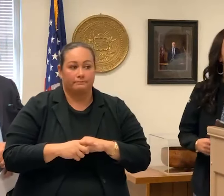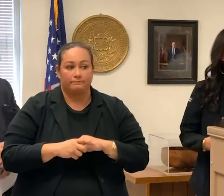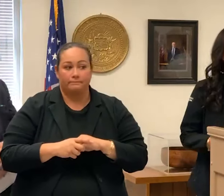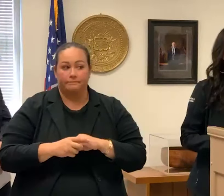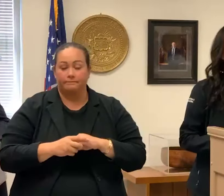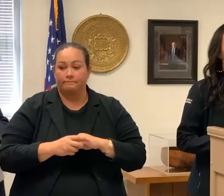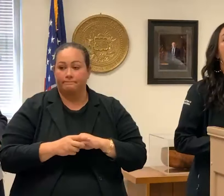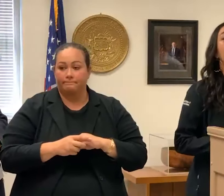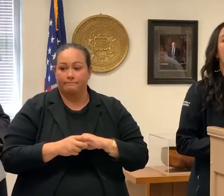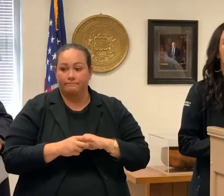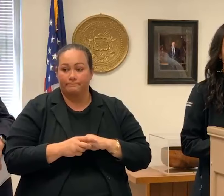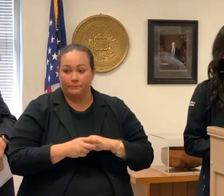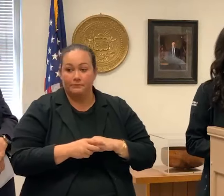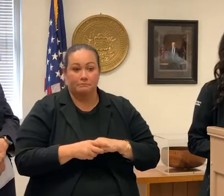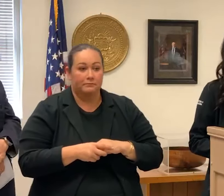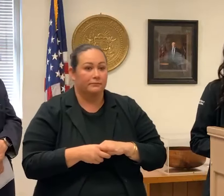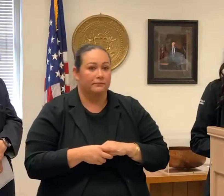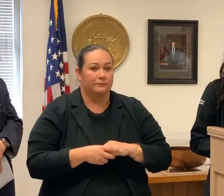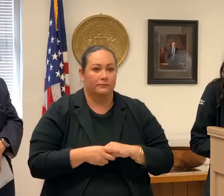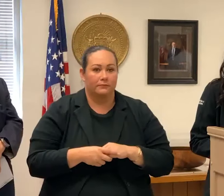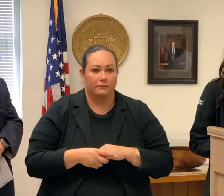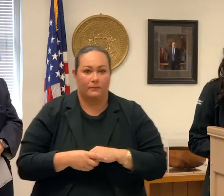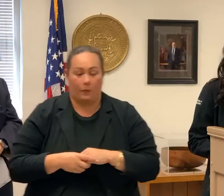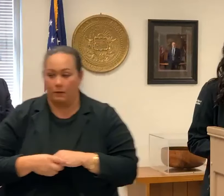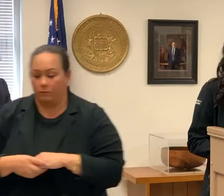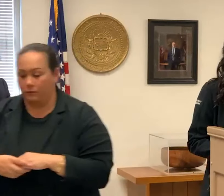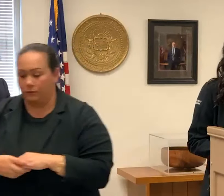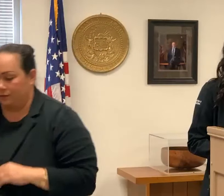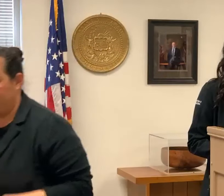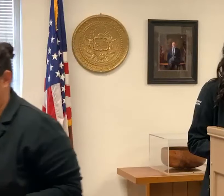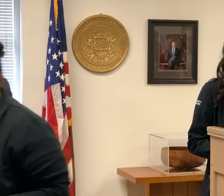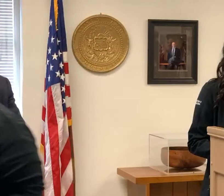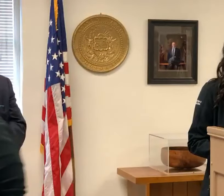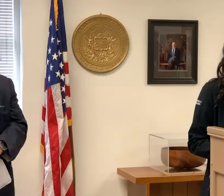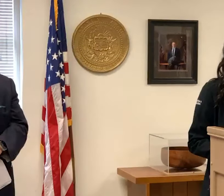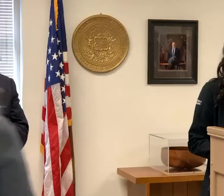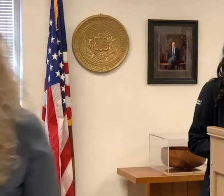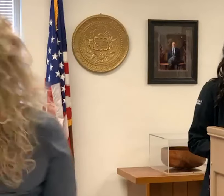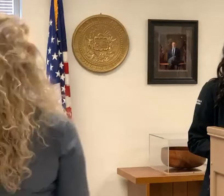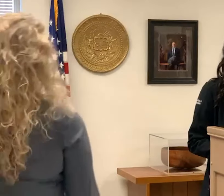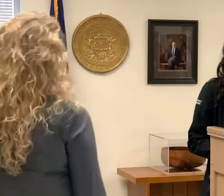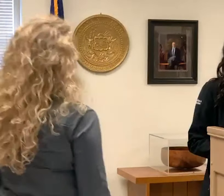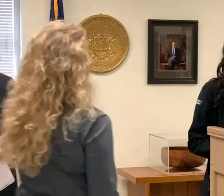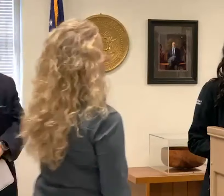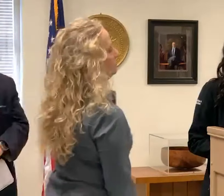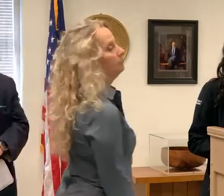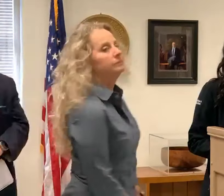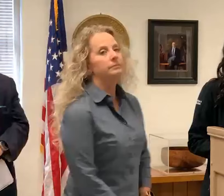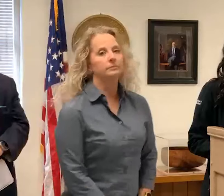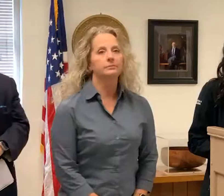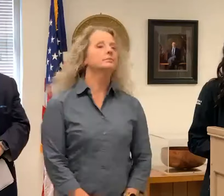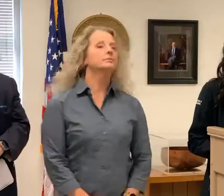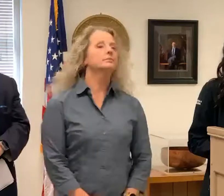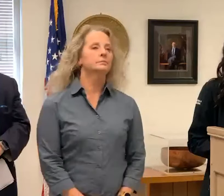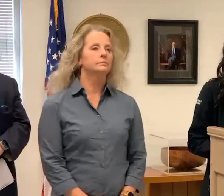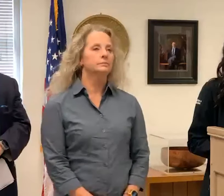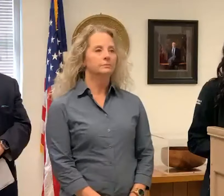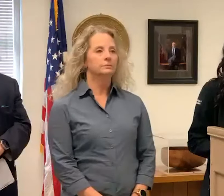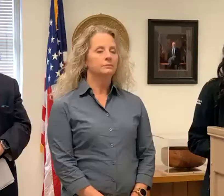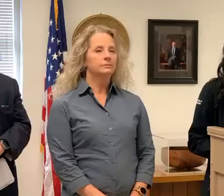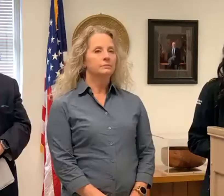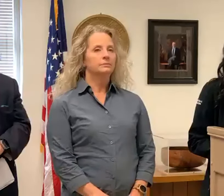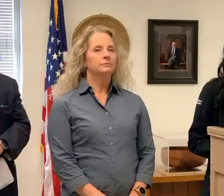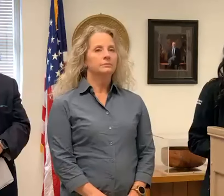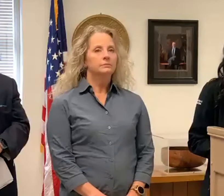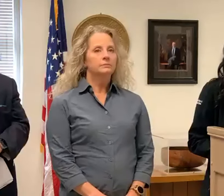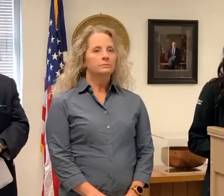Thank you, Jeff. Bryce. Yeah, I'm next. Bryce Moore with KHON2. How many wildfire survivors have been asked to or